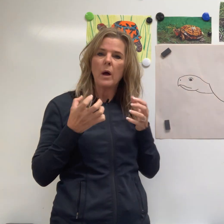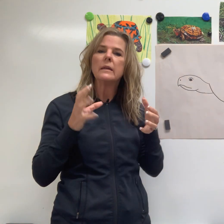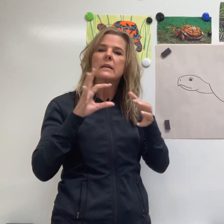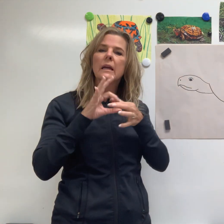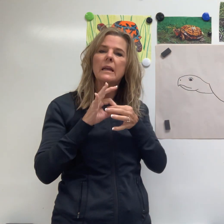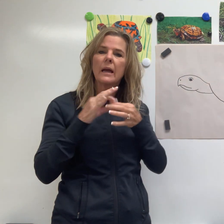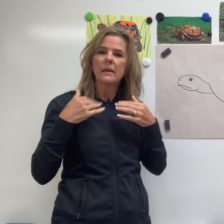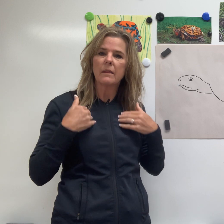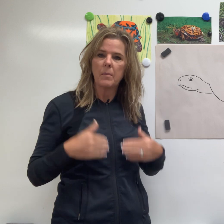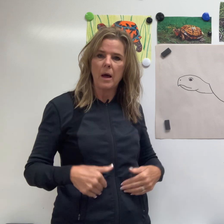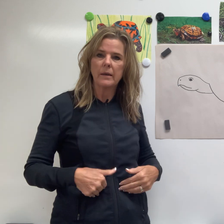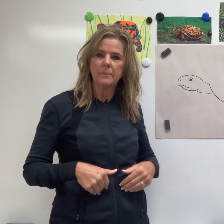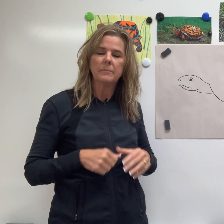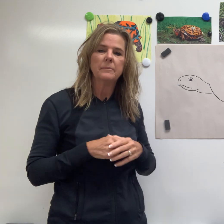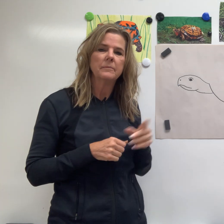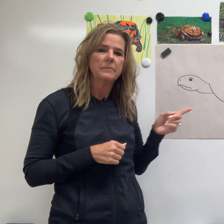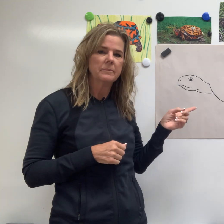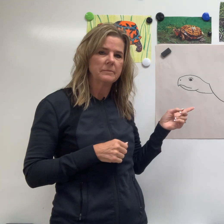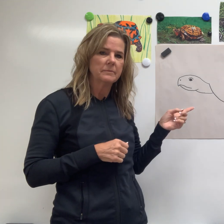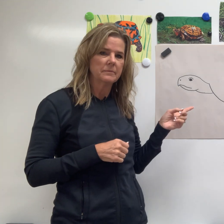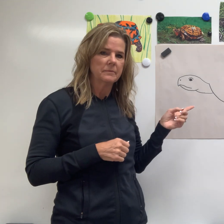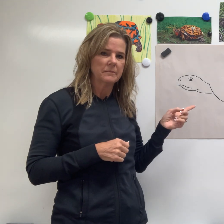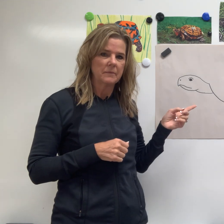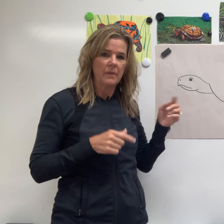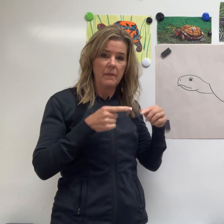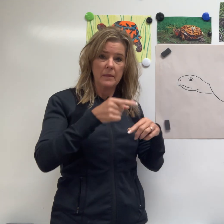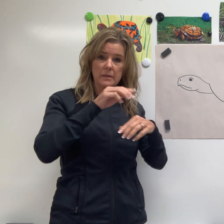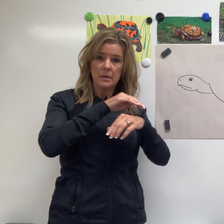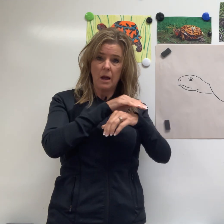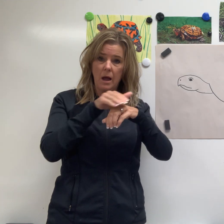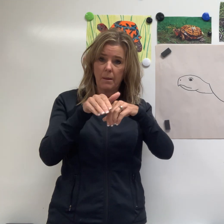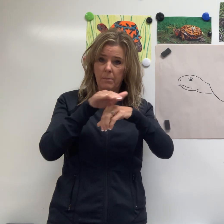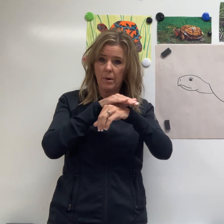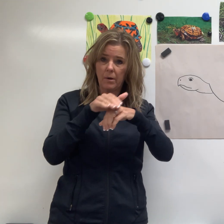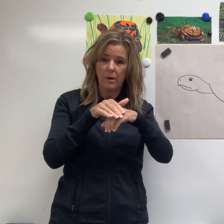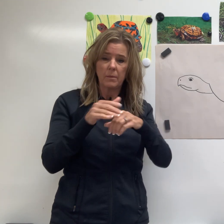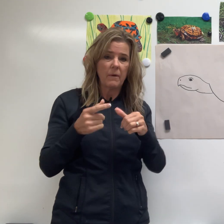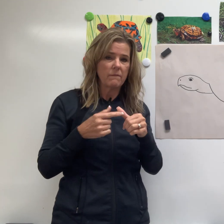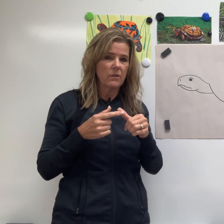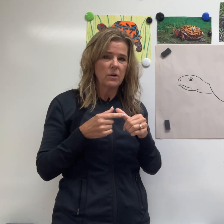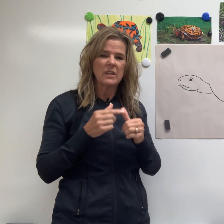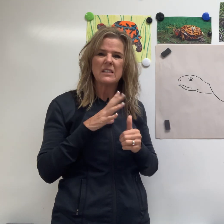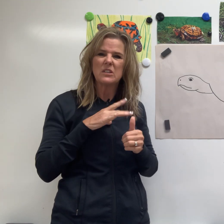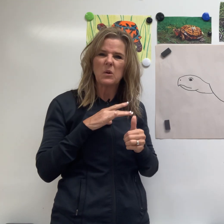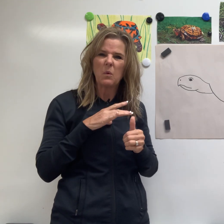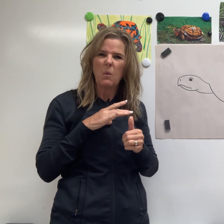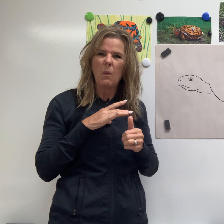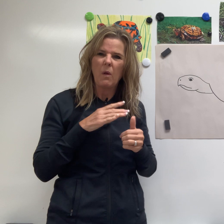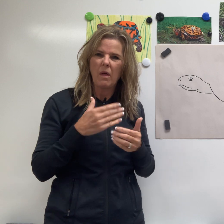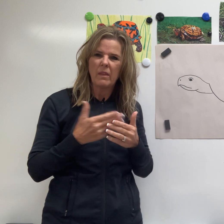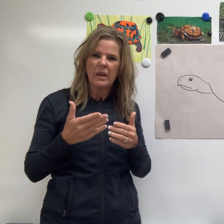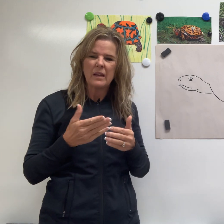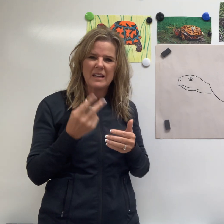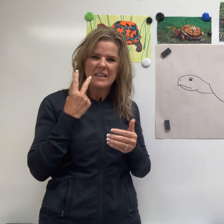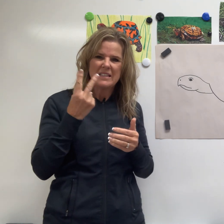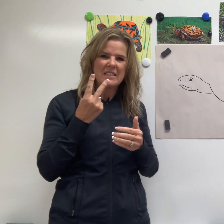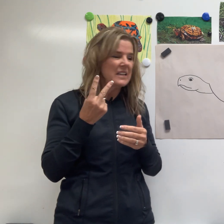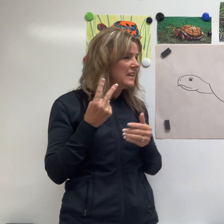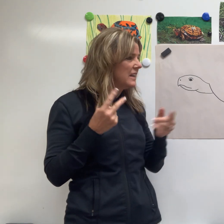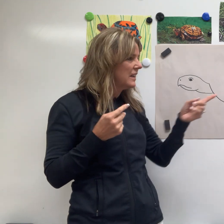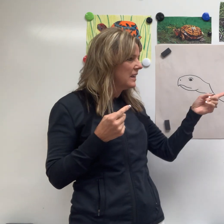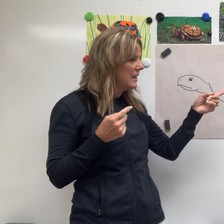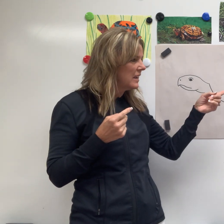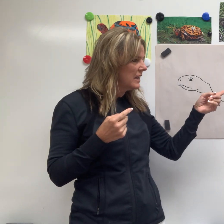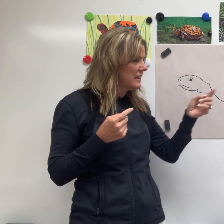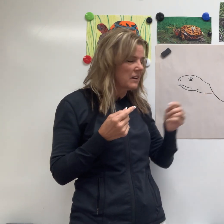okay? Then we're gonna make the top part of the shell, but first, this is a cool detail. See on the end here,